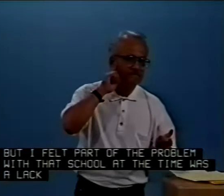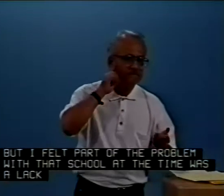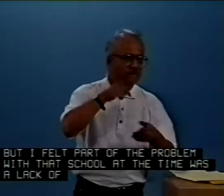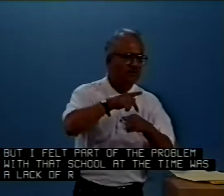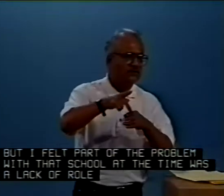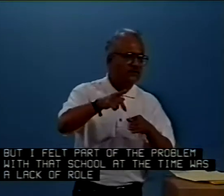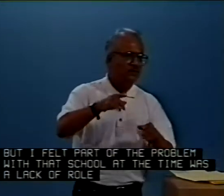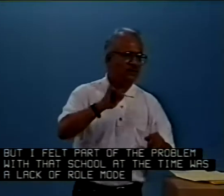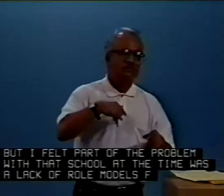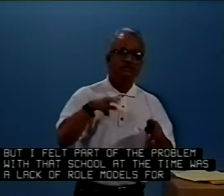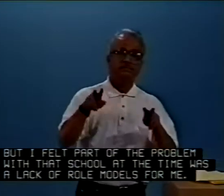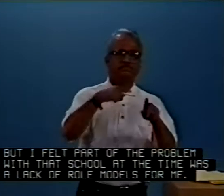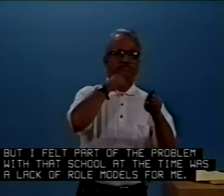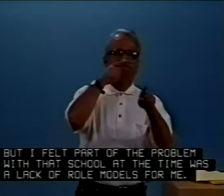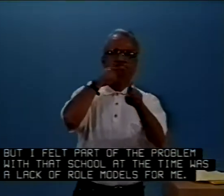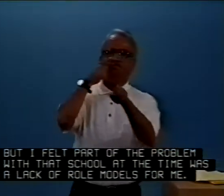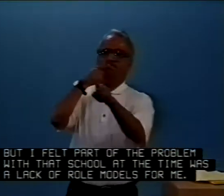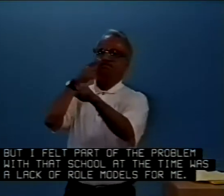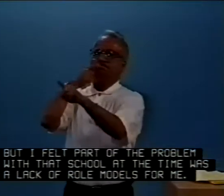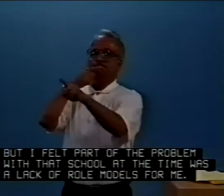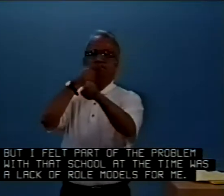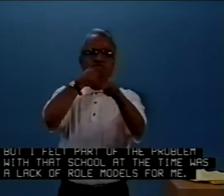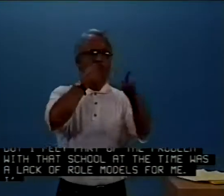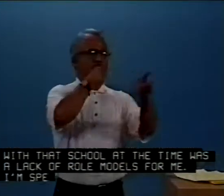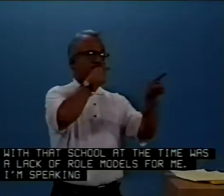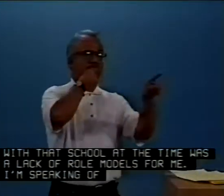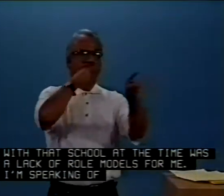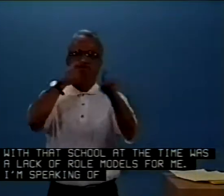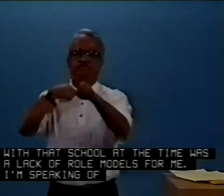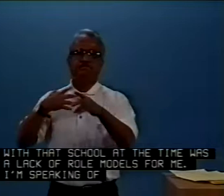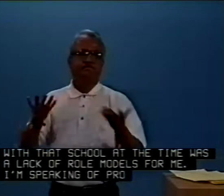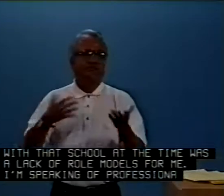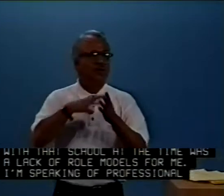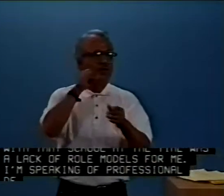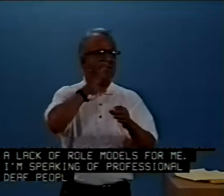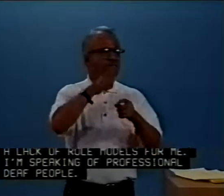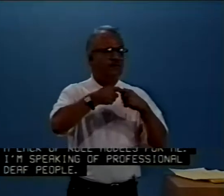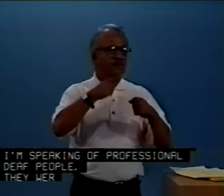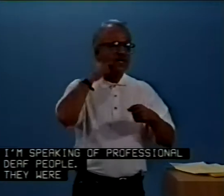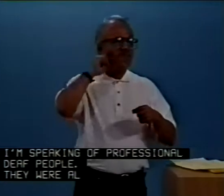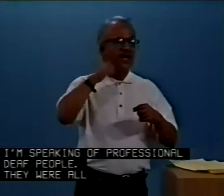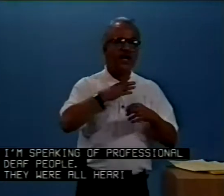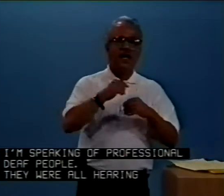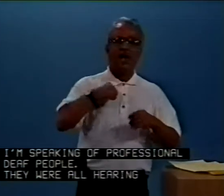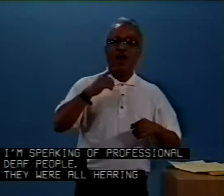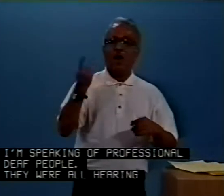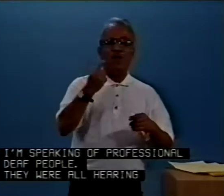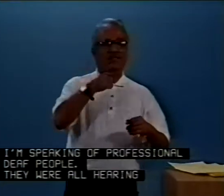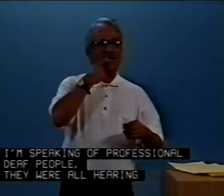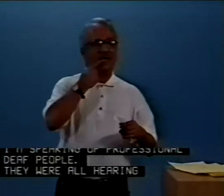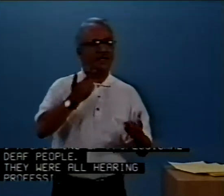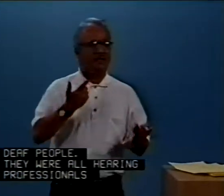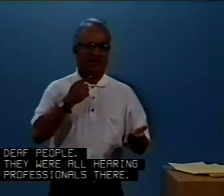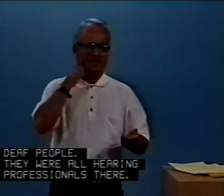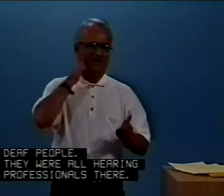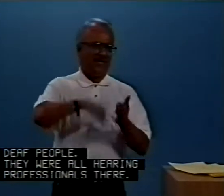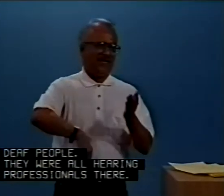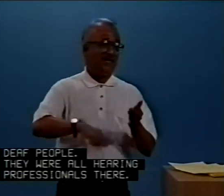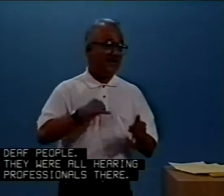I'm speaking of professional deaf people. They were all hearing professionals there. And there was no deaf adults to learn from.